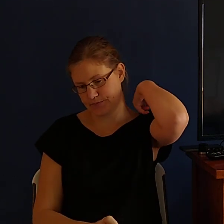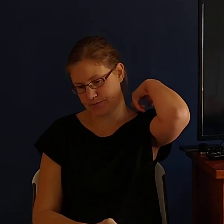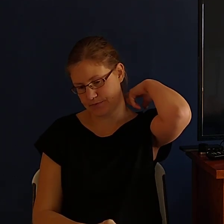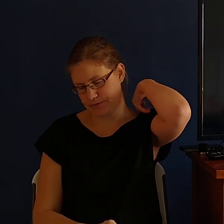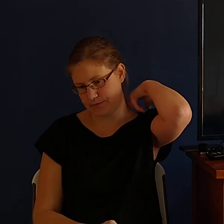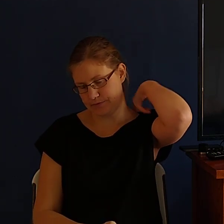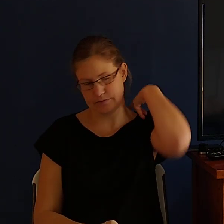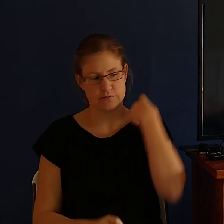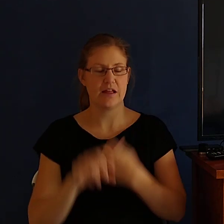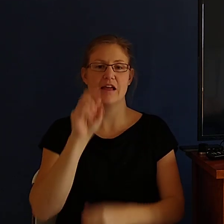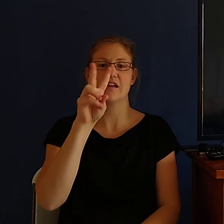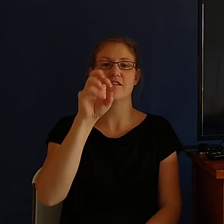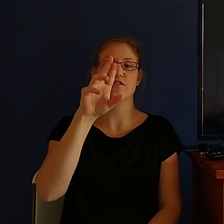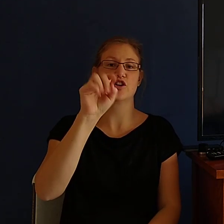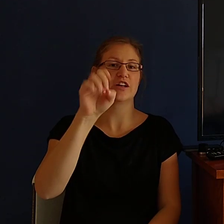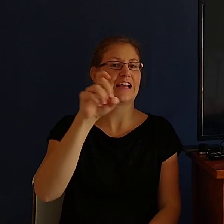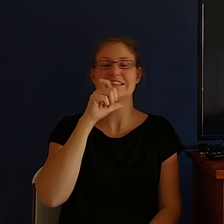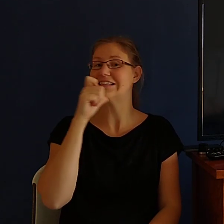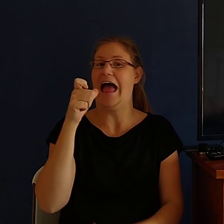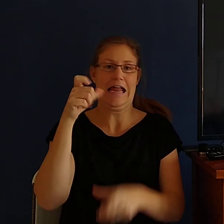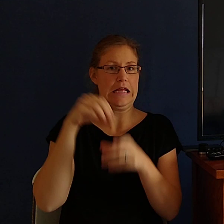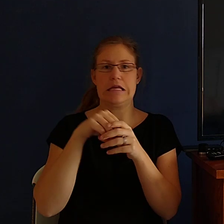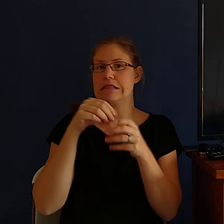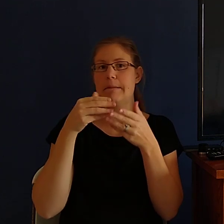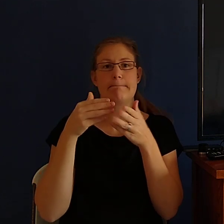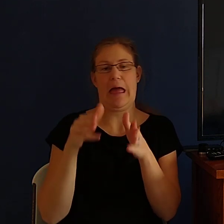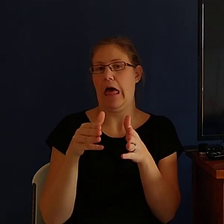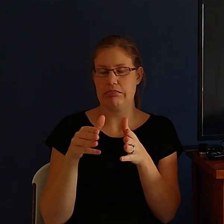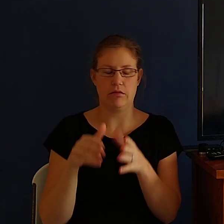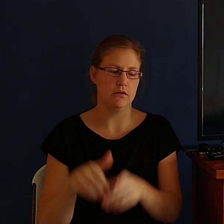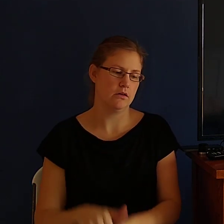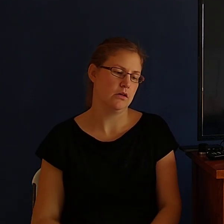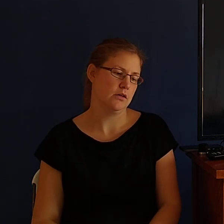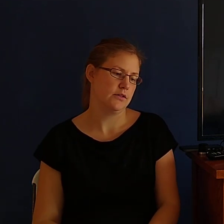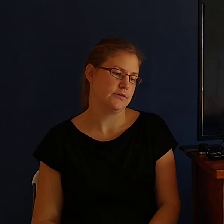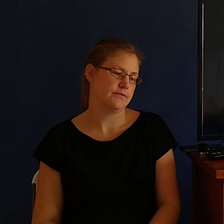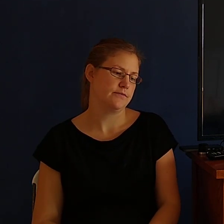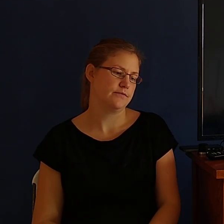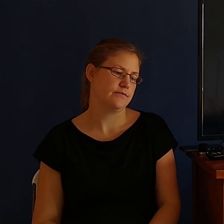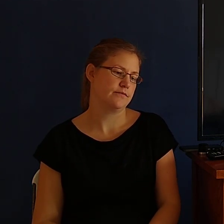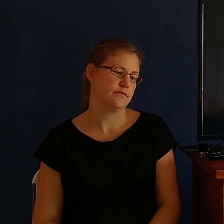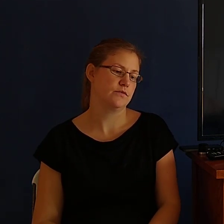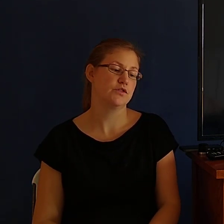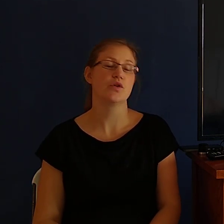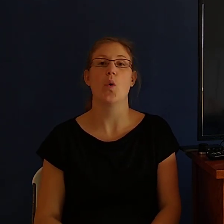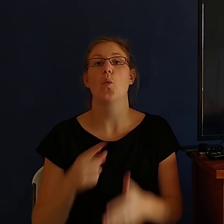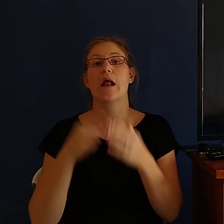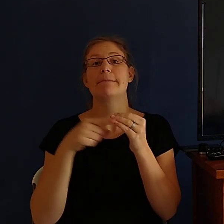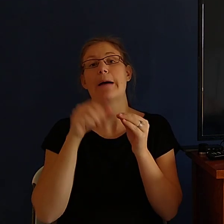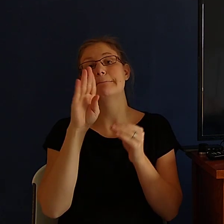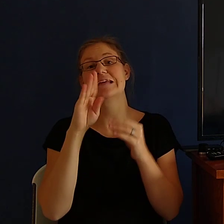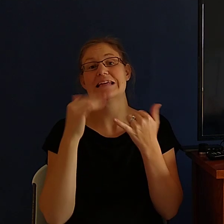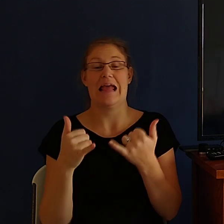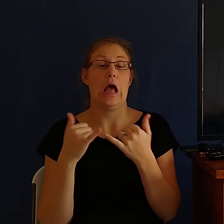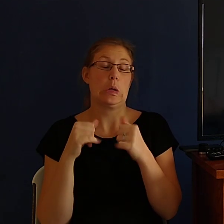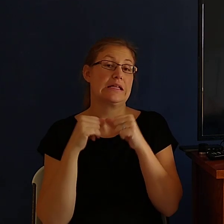a vertex not already in the path. Okay, so how about B now? Continue adding vertices and edges to